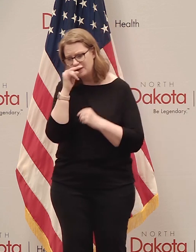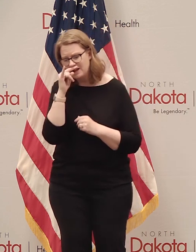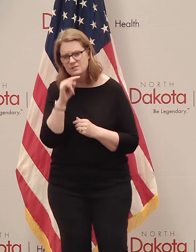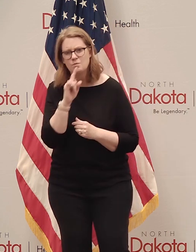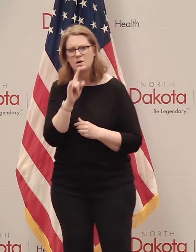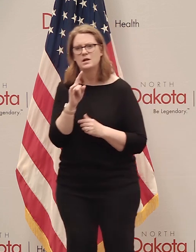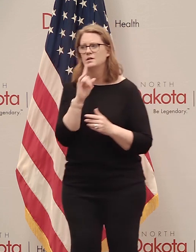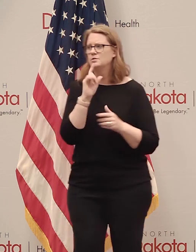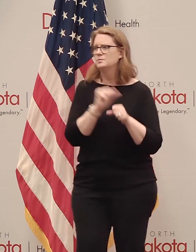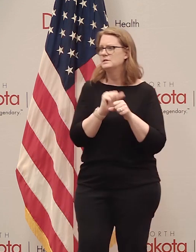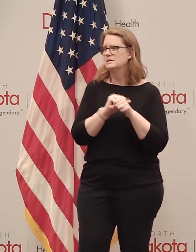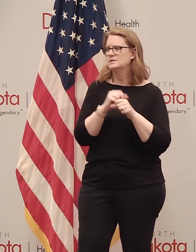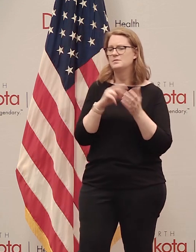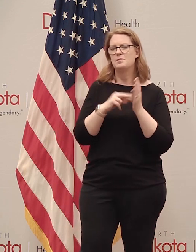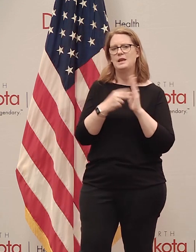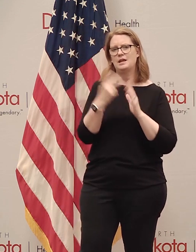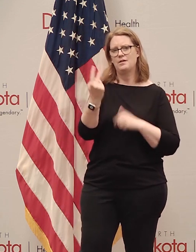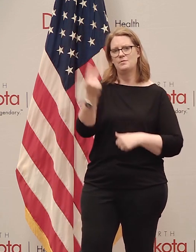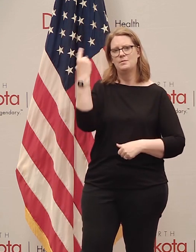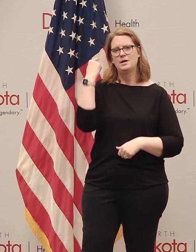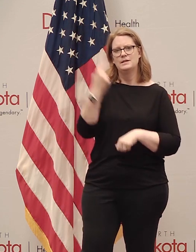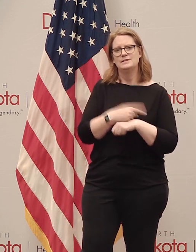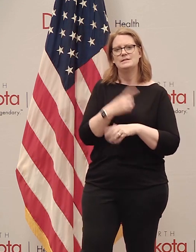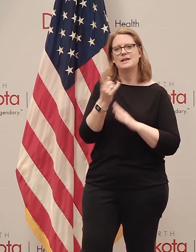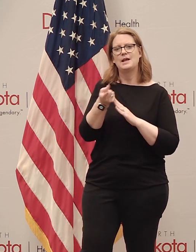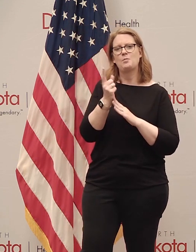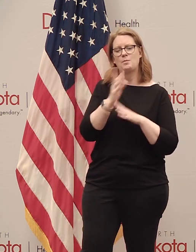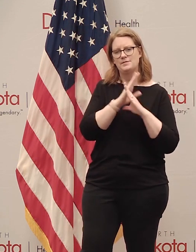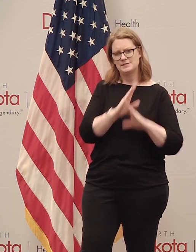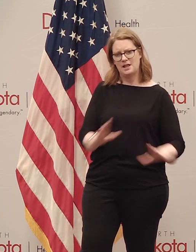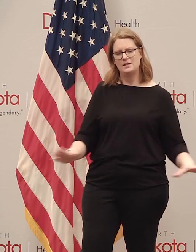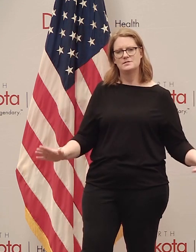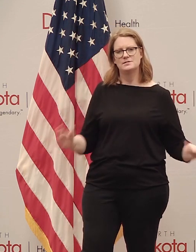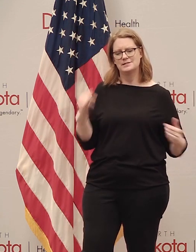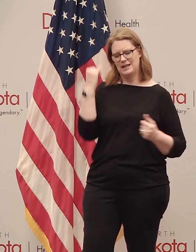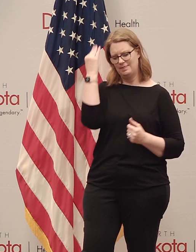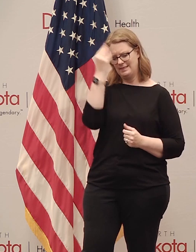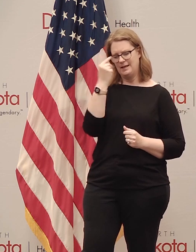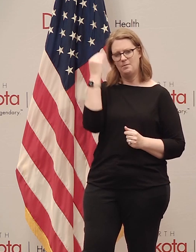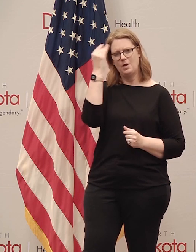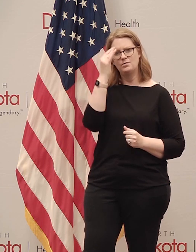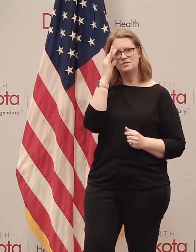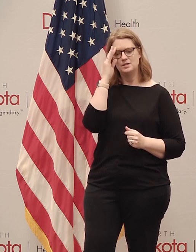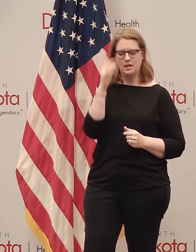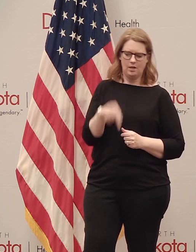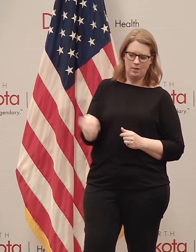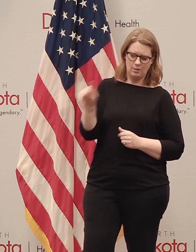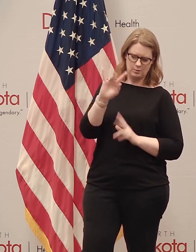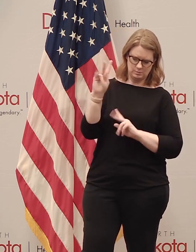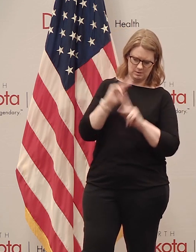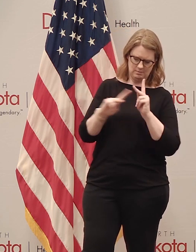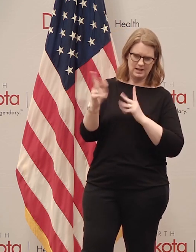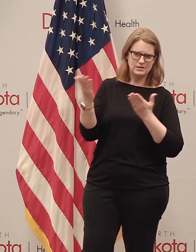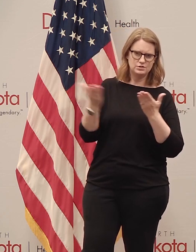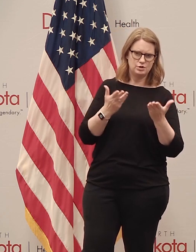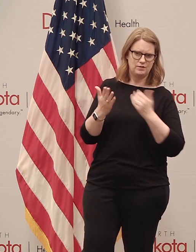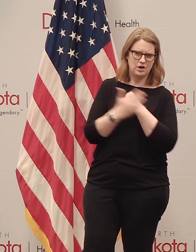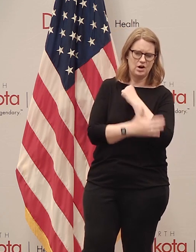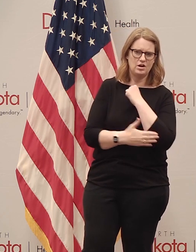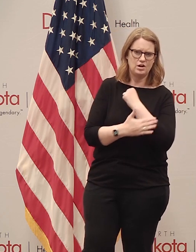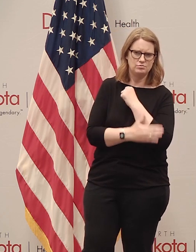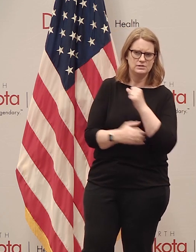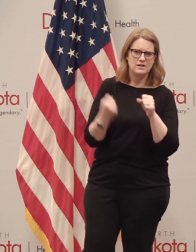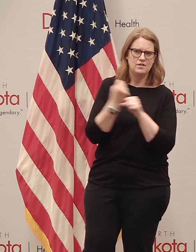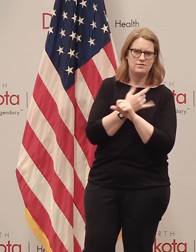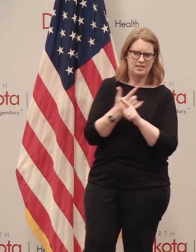real meaning of Memorial Day is, and take a moment of silence and think about those folks that served our country and fought for the liberties